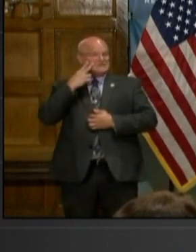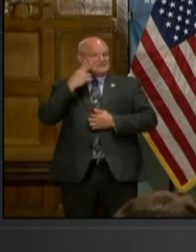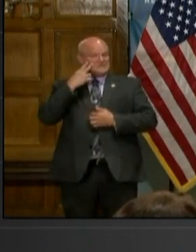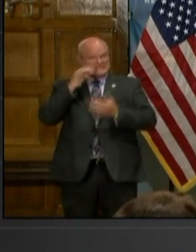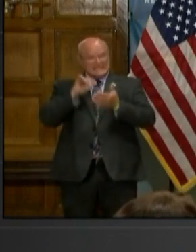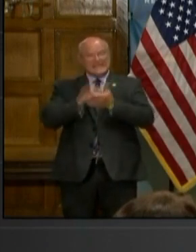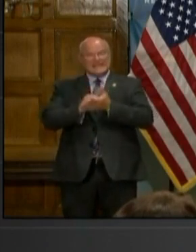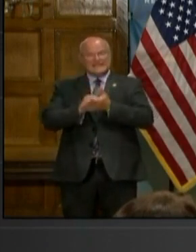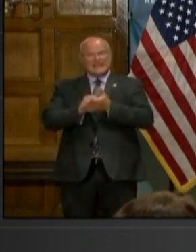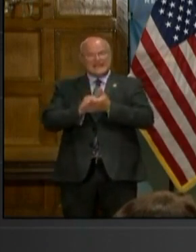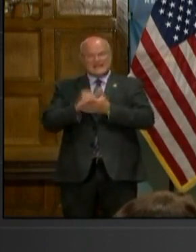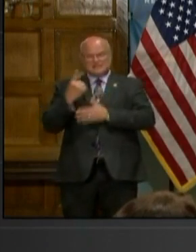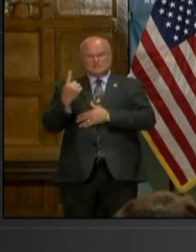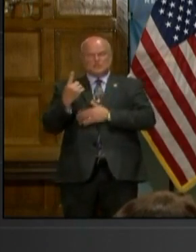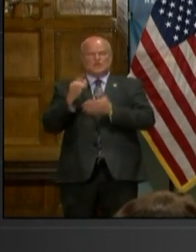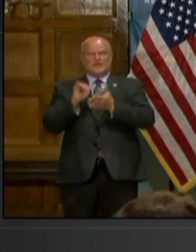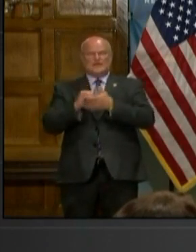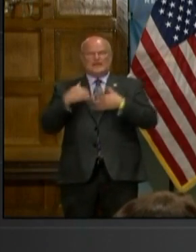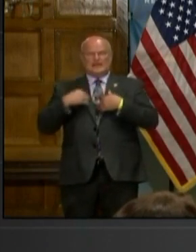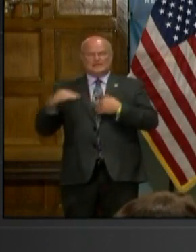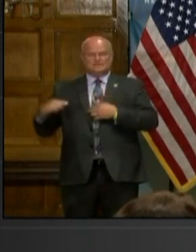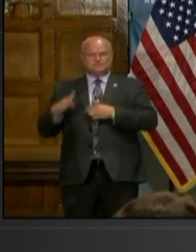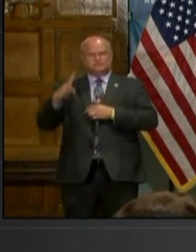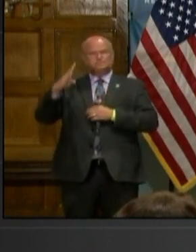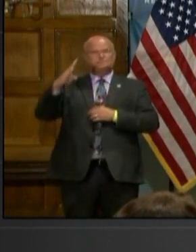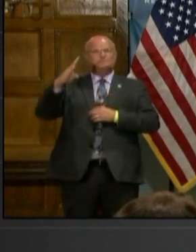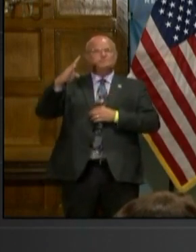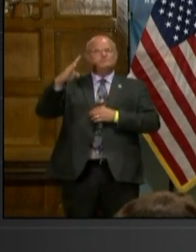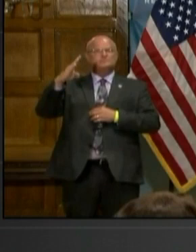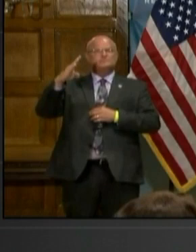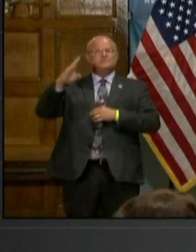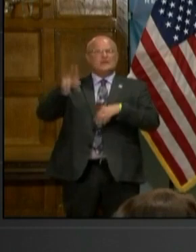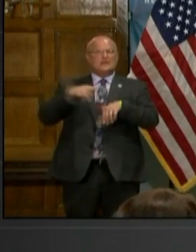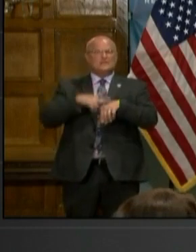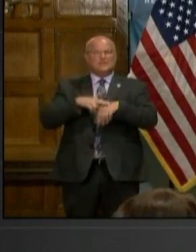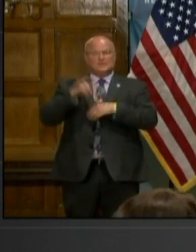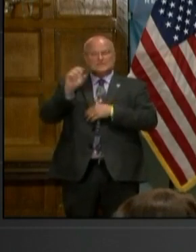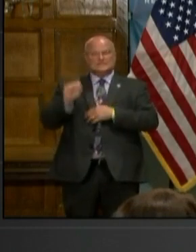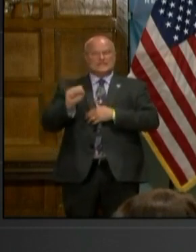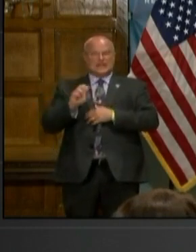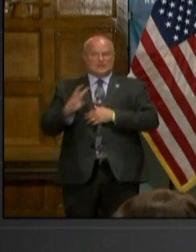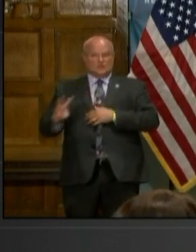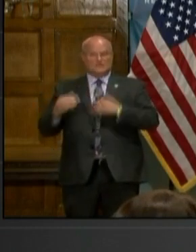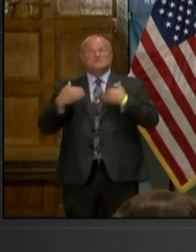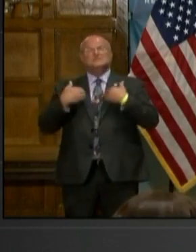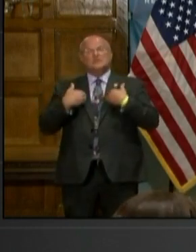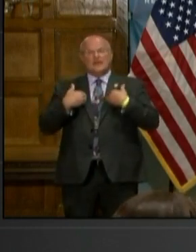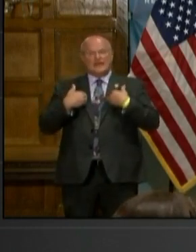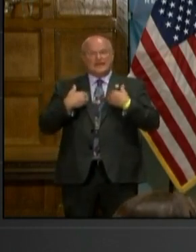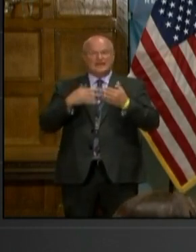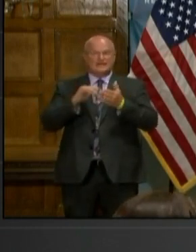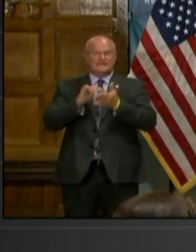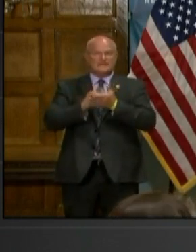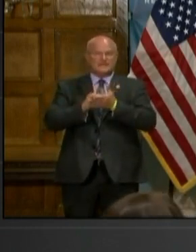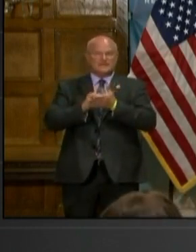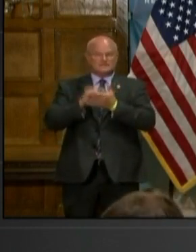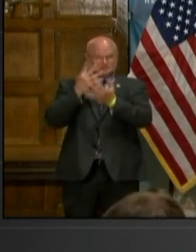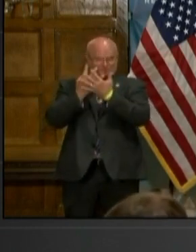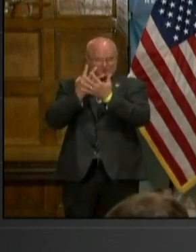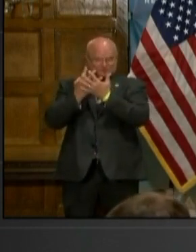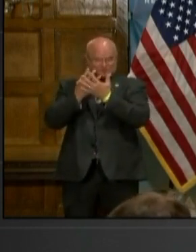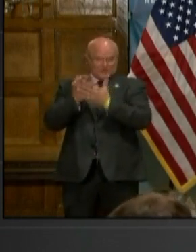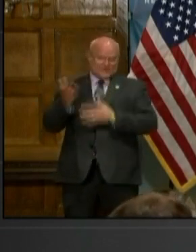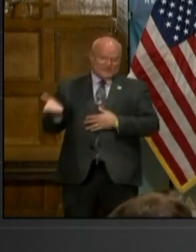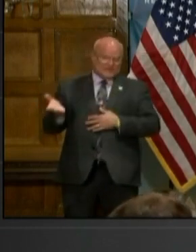see that is the one that had the upswing. And of course, in the Southwest, you did have the